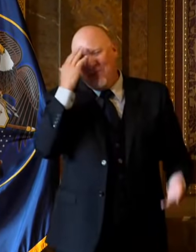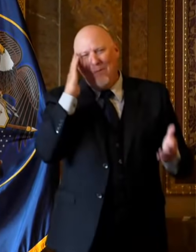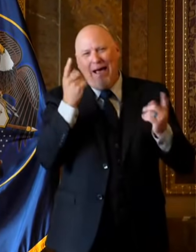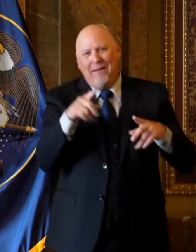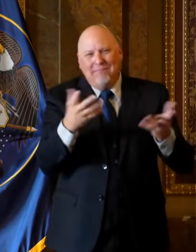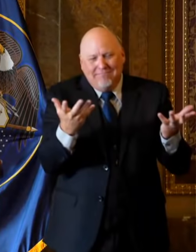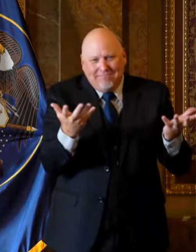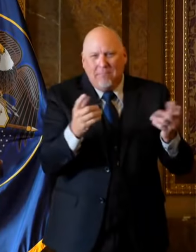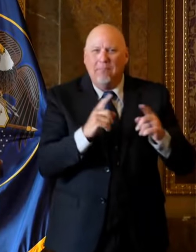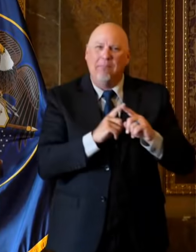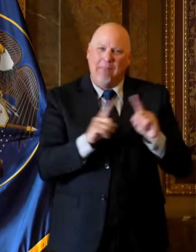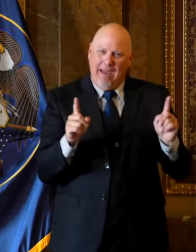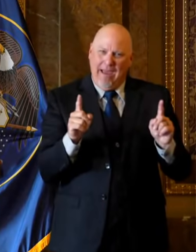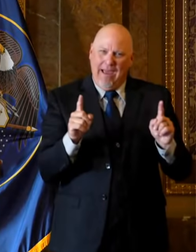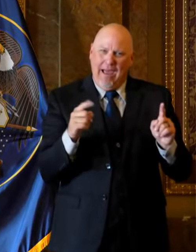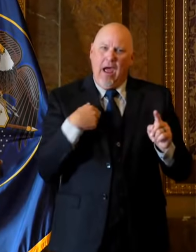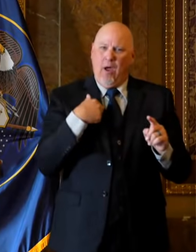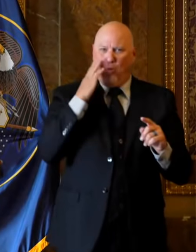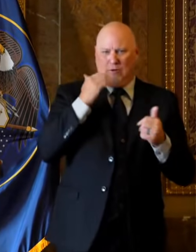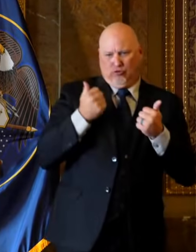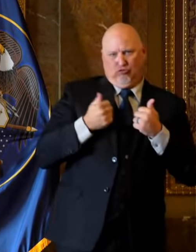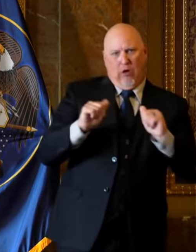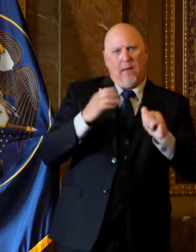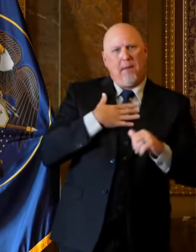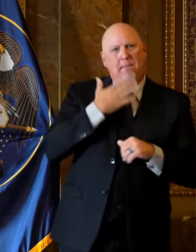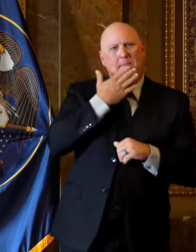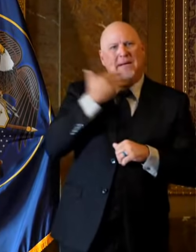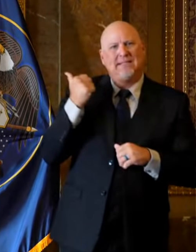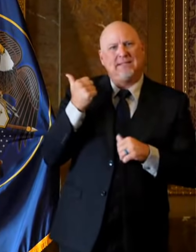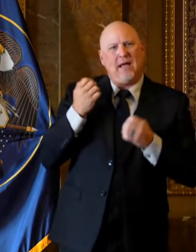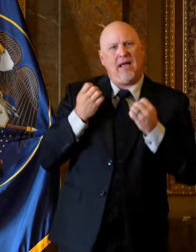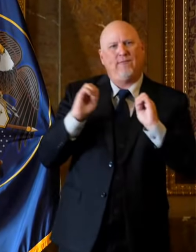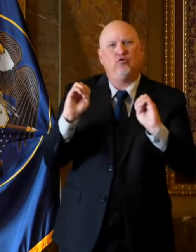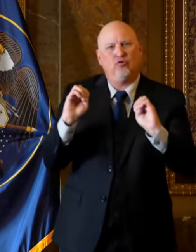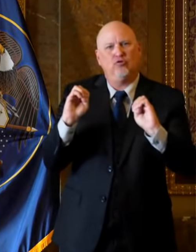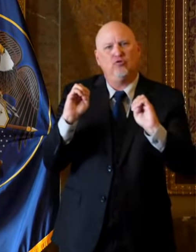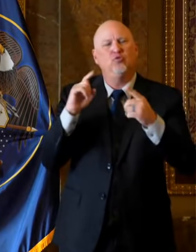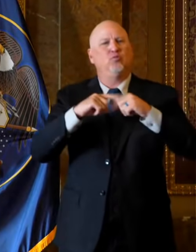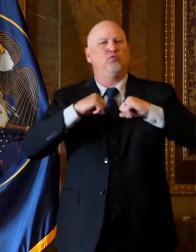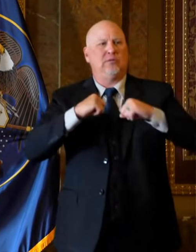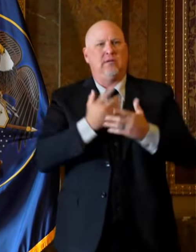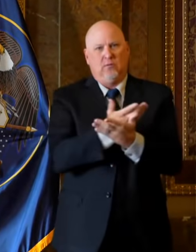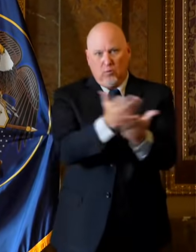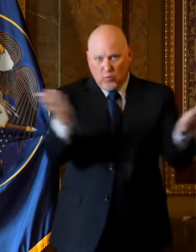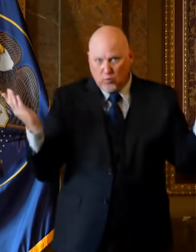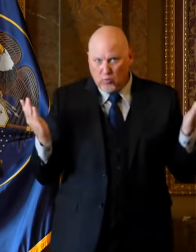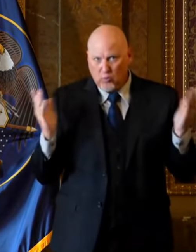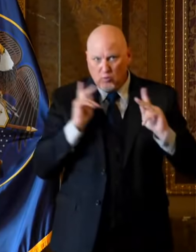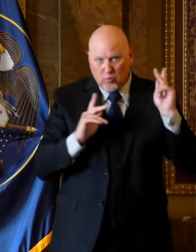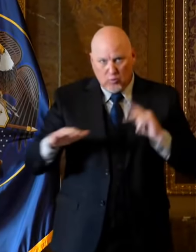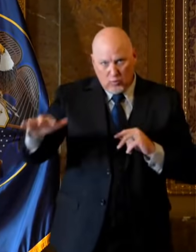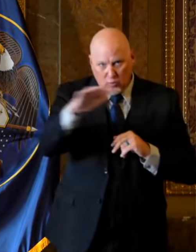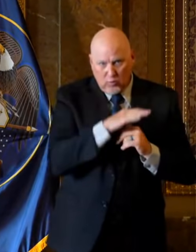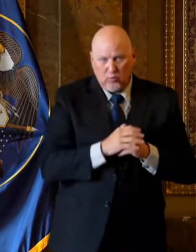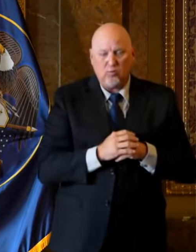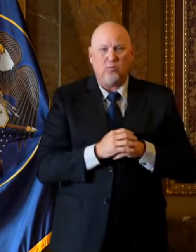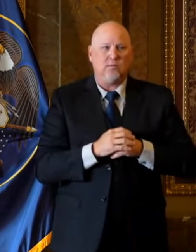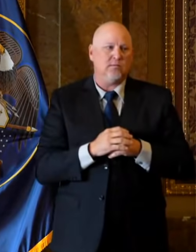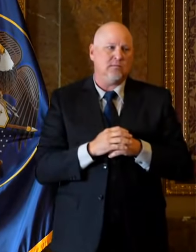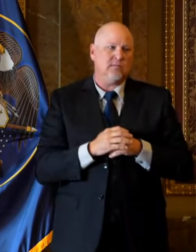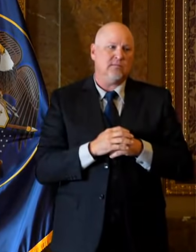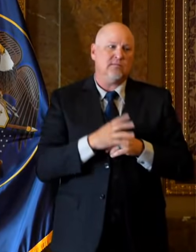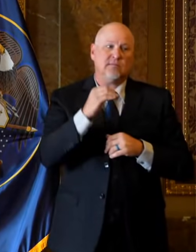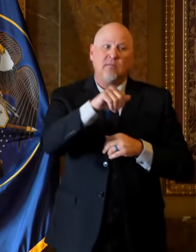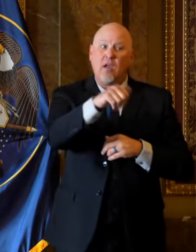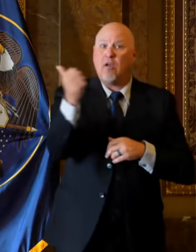so that I can protect people like Dr. Harrison and others who are immunocompromised